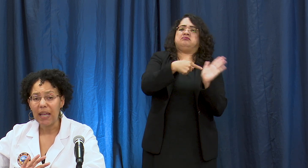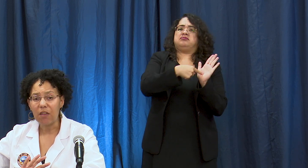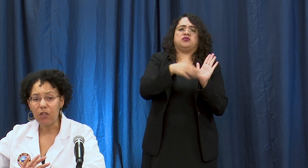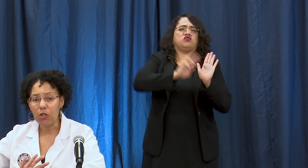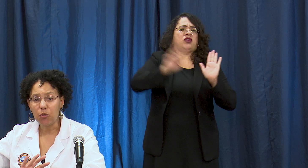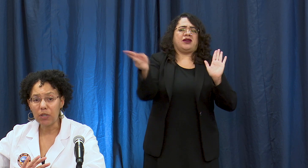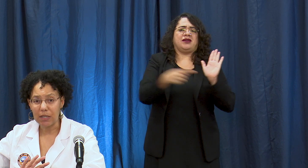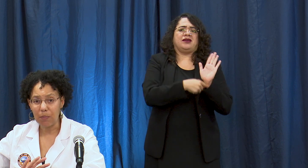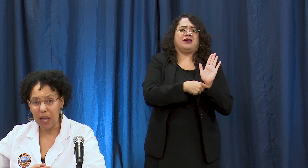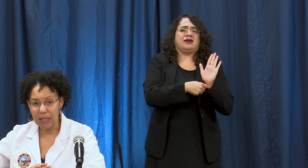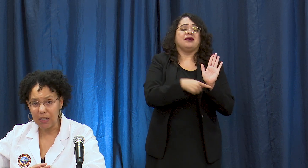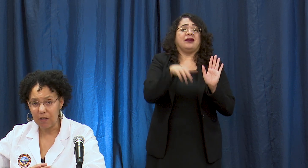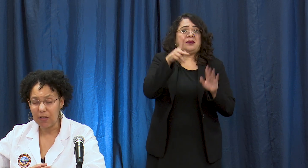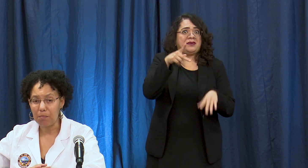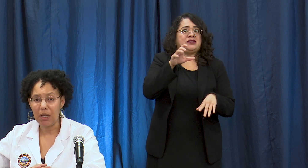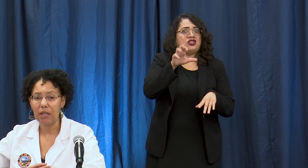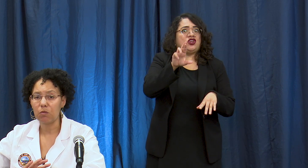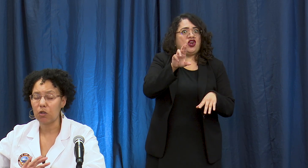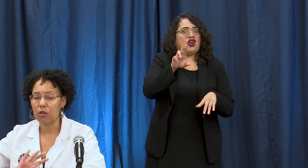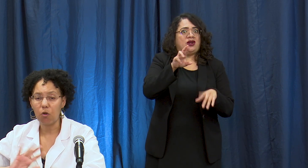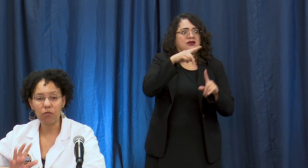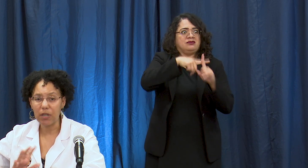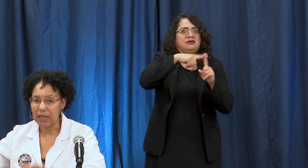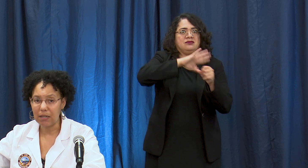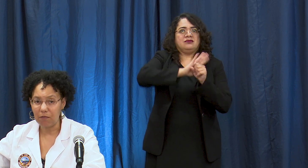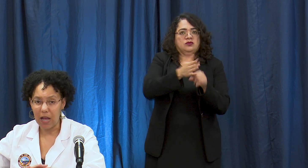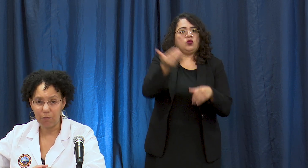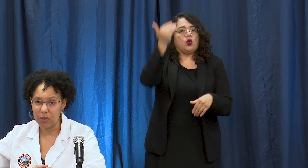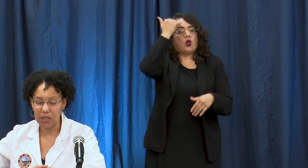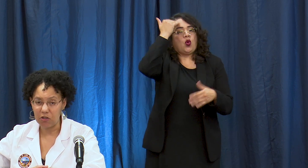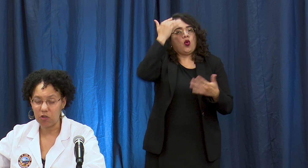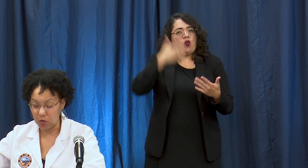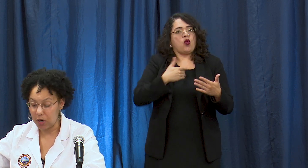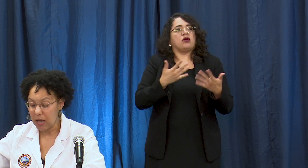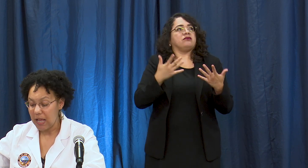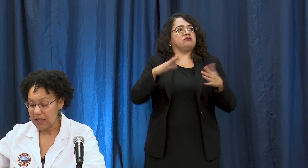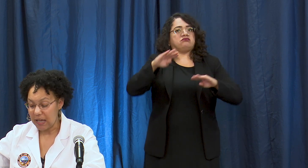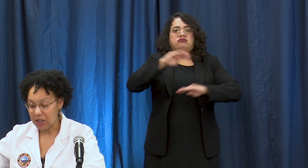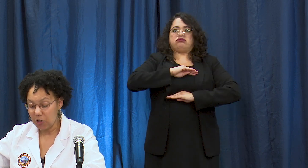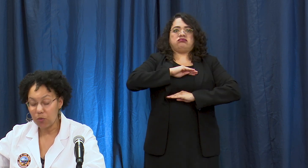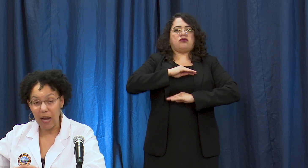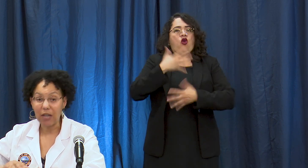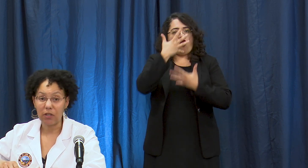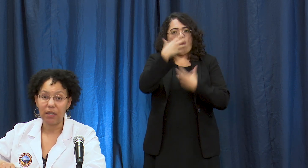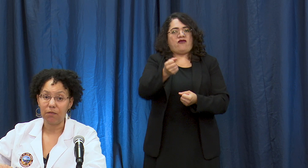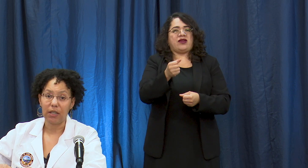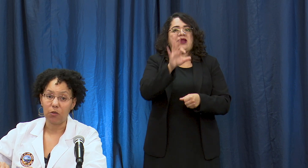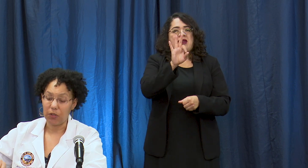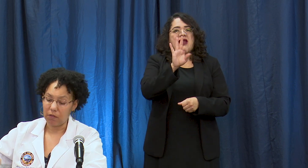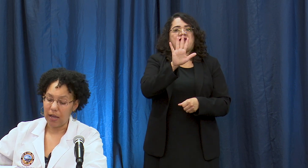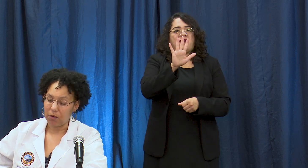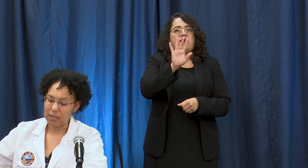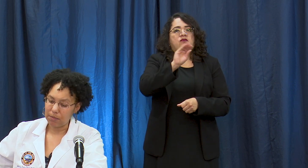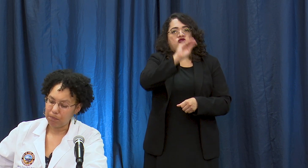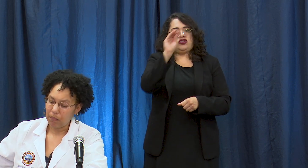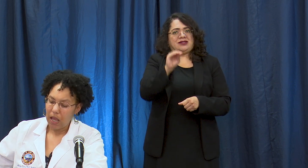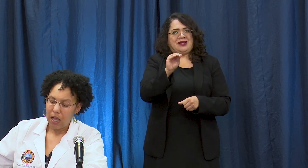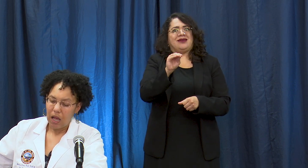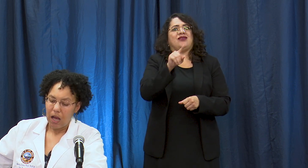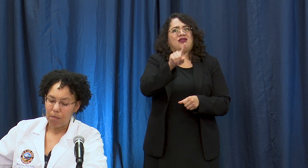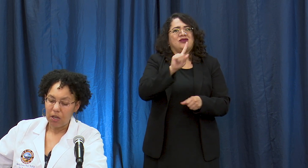So if you test positive, that means we're over 95% sure that you were actually infected with the